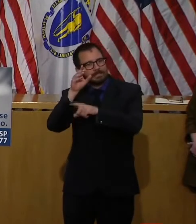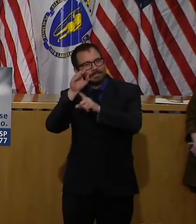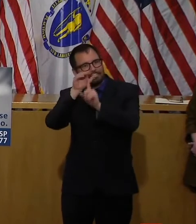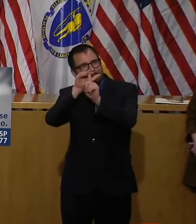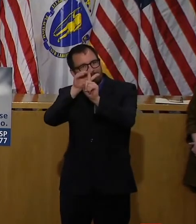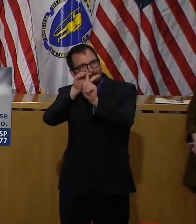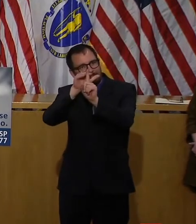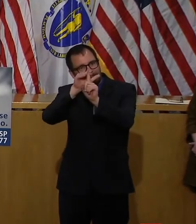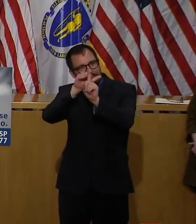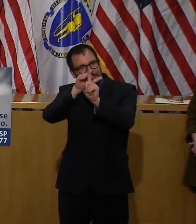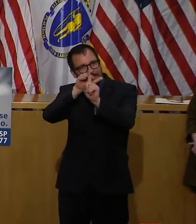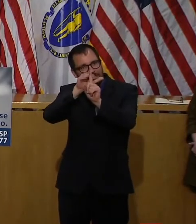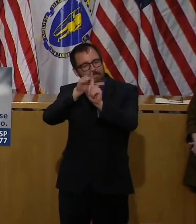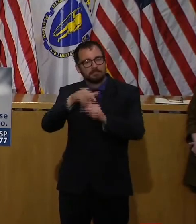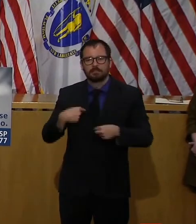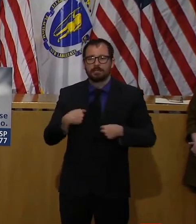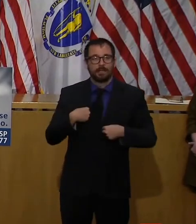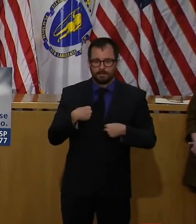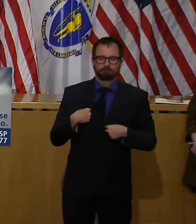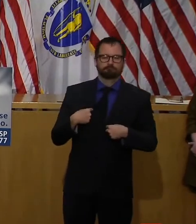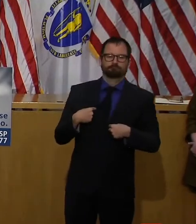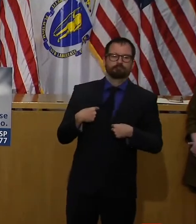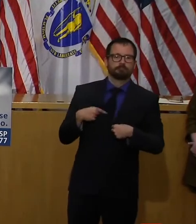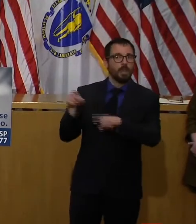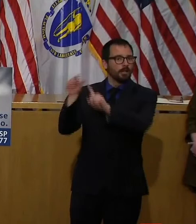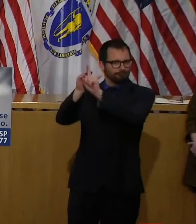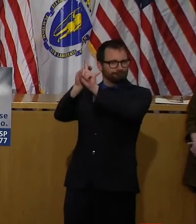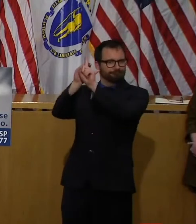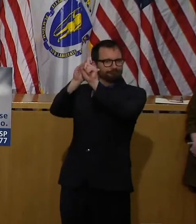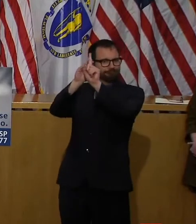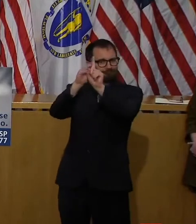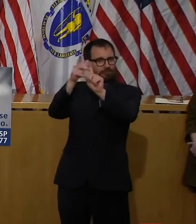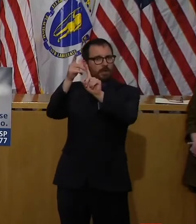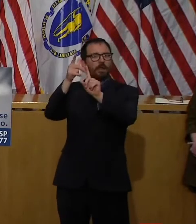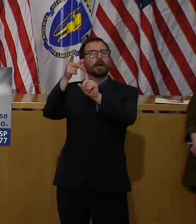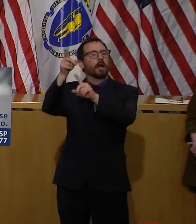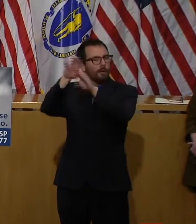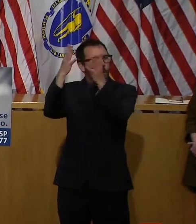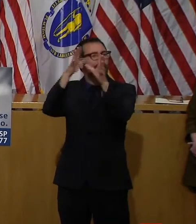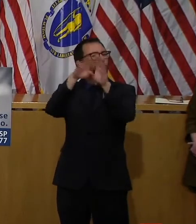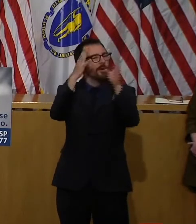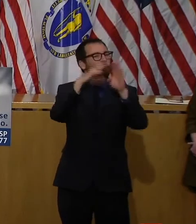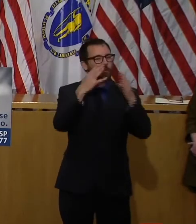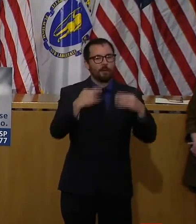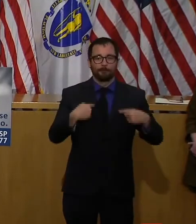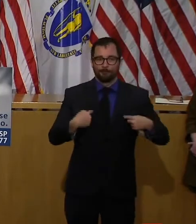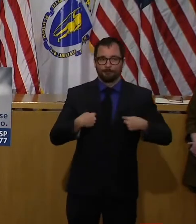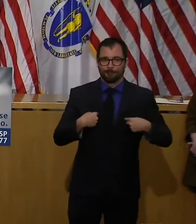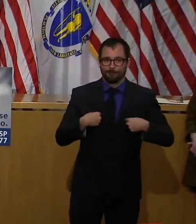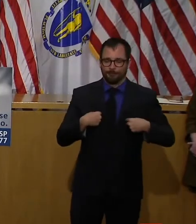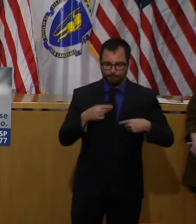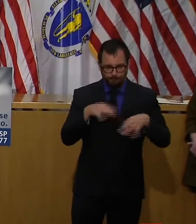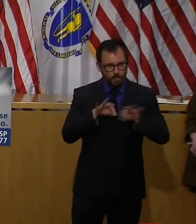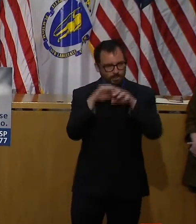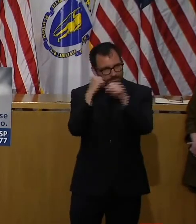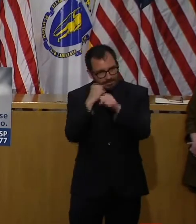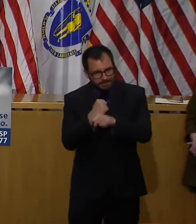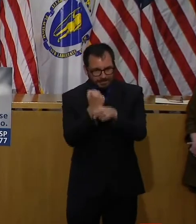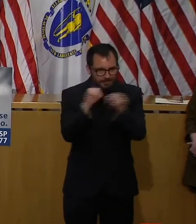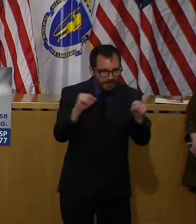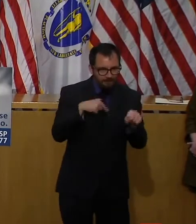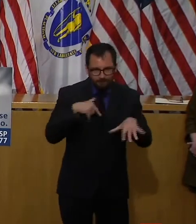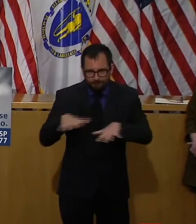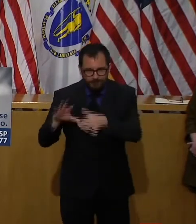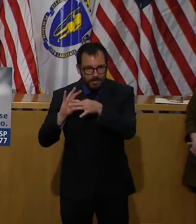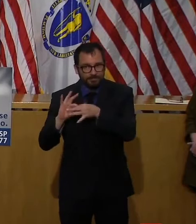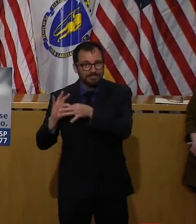sure that we were communicating with and collaborating with the states that were contiguous to us or in our general vicinity so